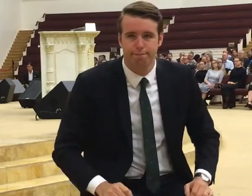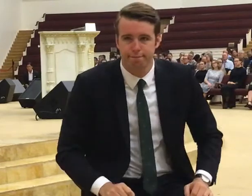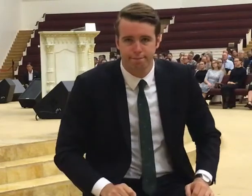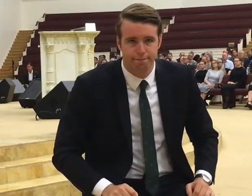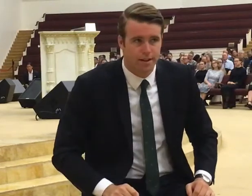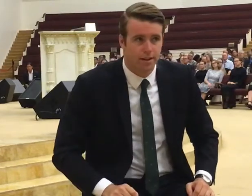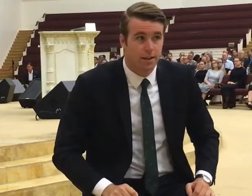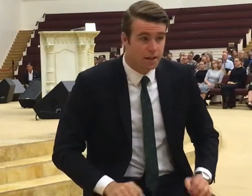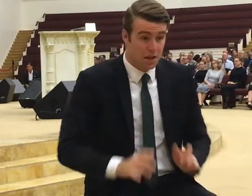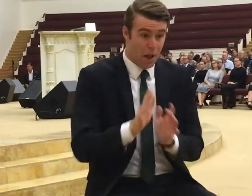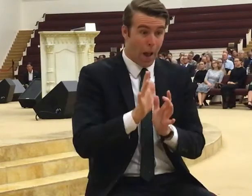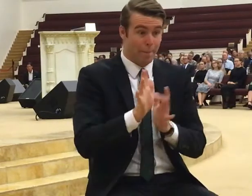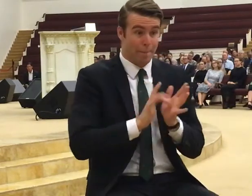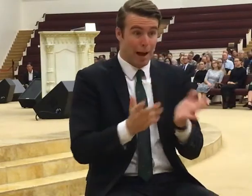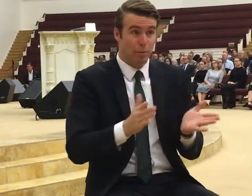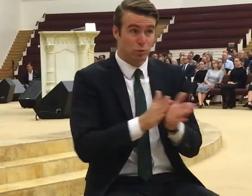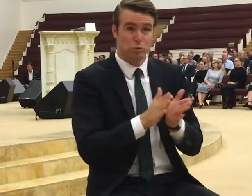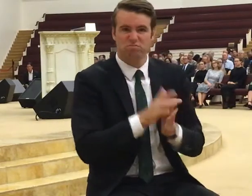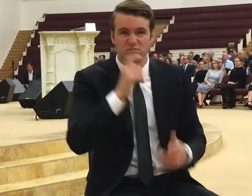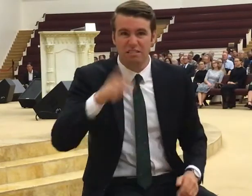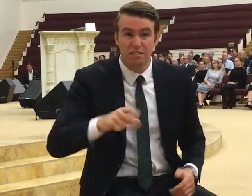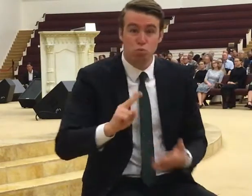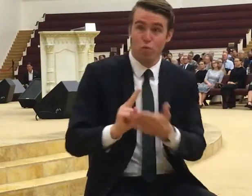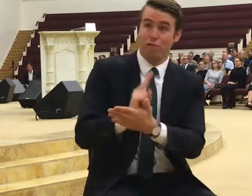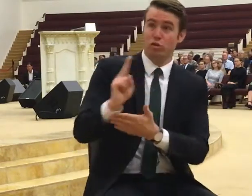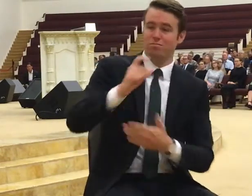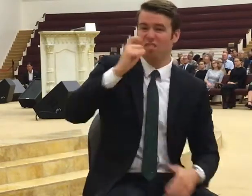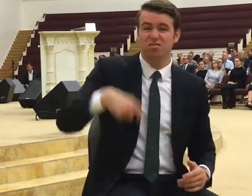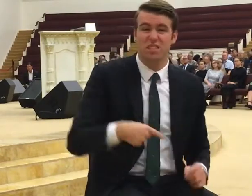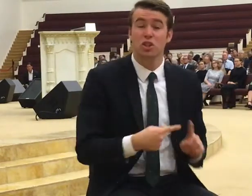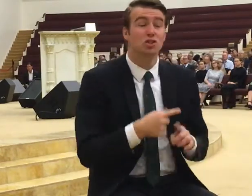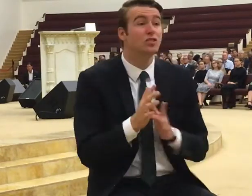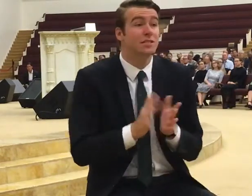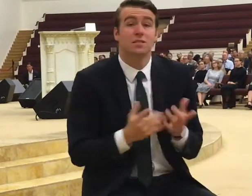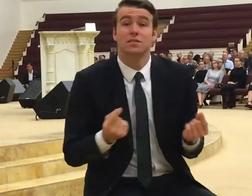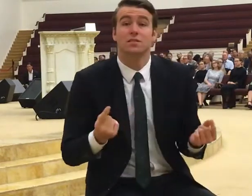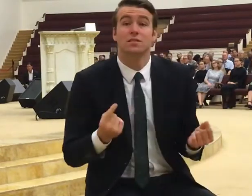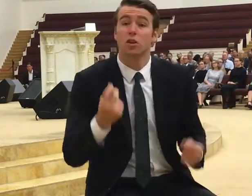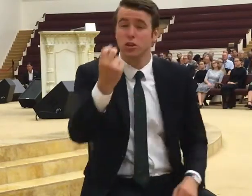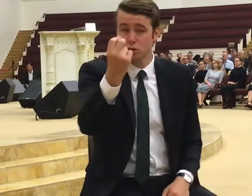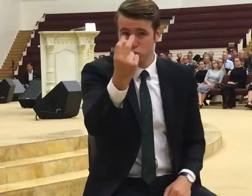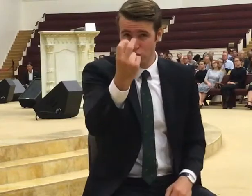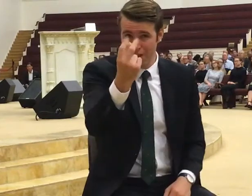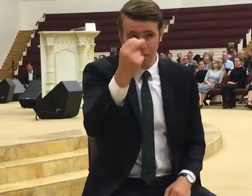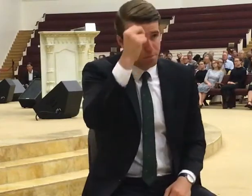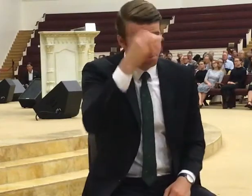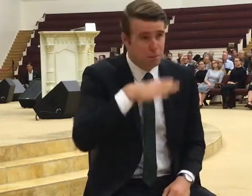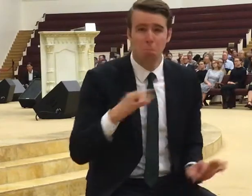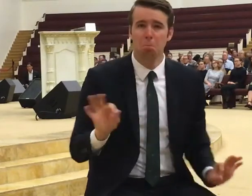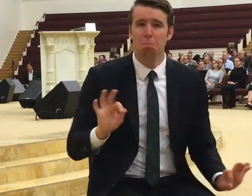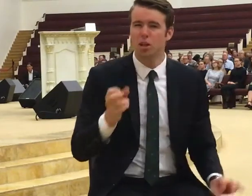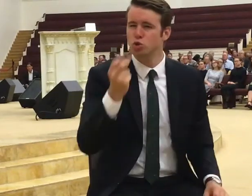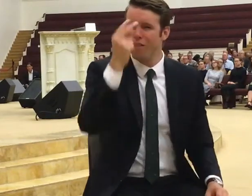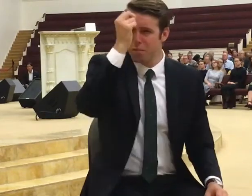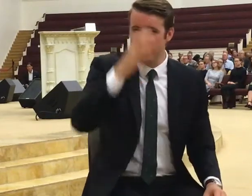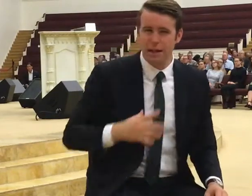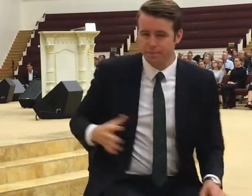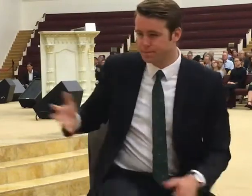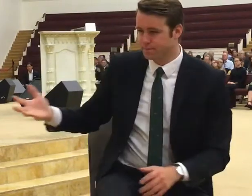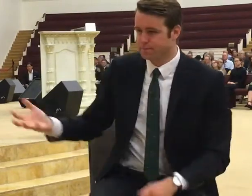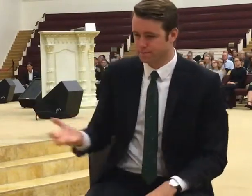He didn't need a Bible school. He didn't need a university. You know what he did? He got 12 men and he